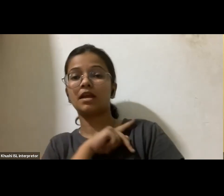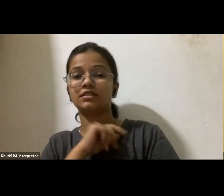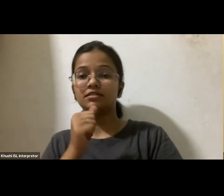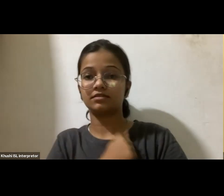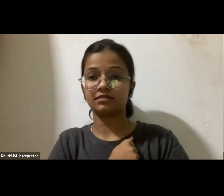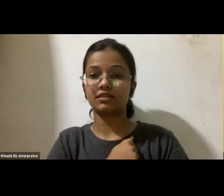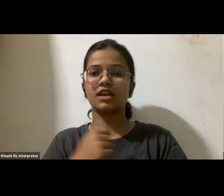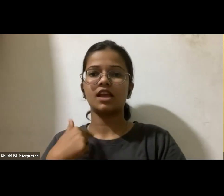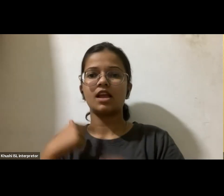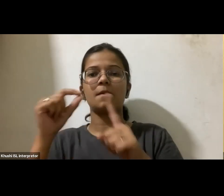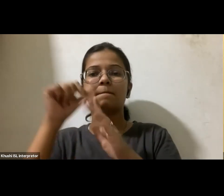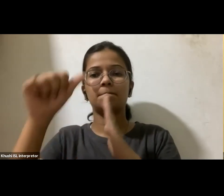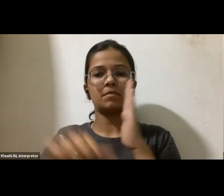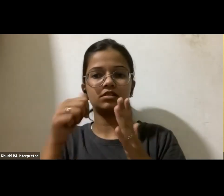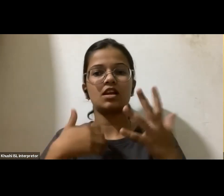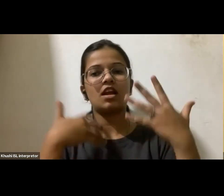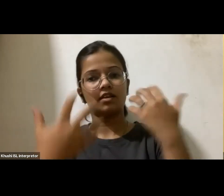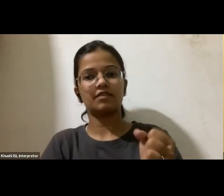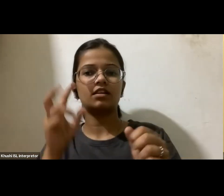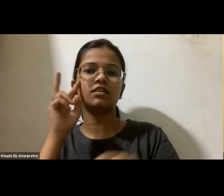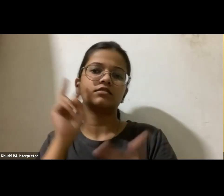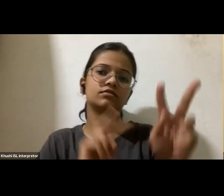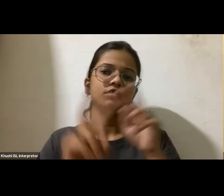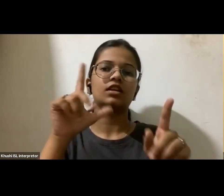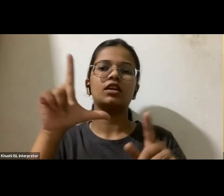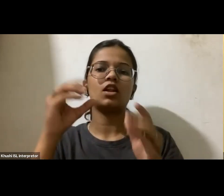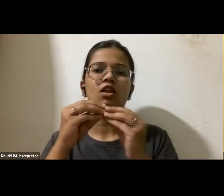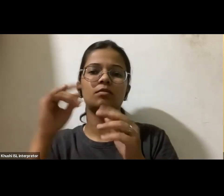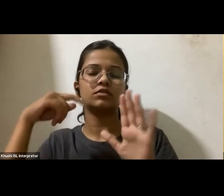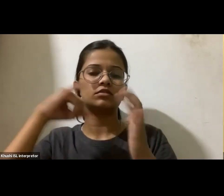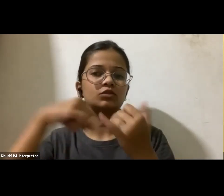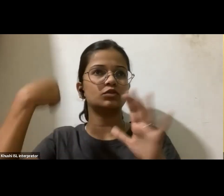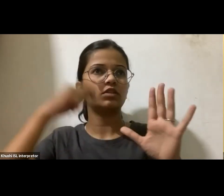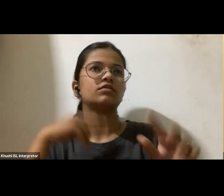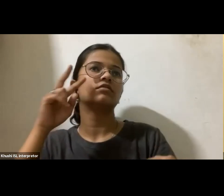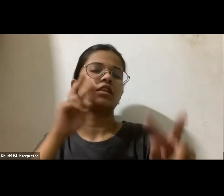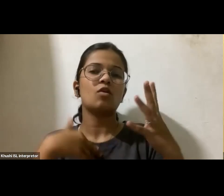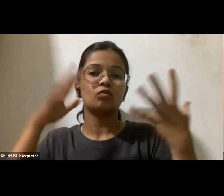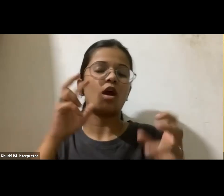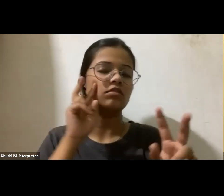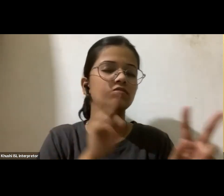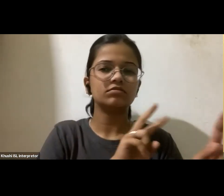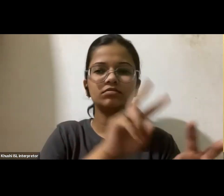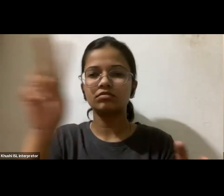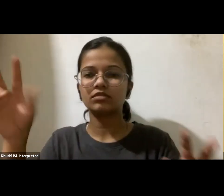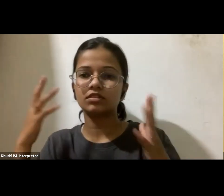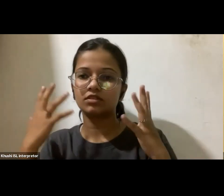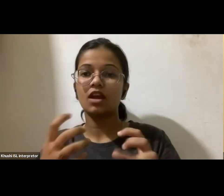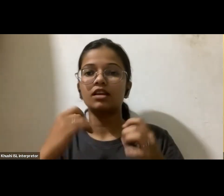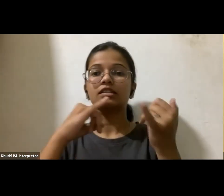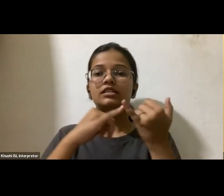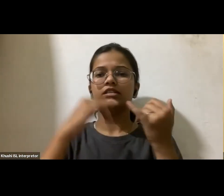done a project where I visited a lot of studios and I was trying to explore the style